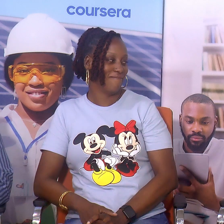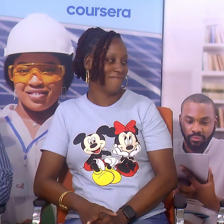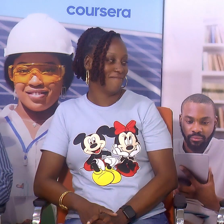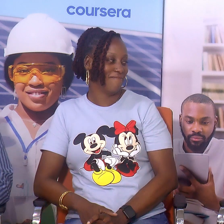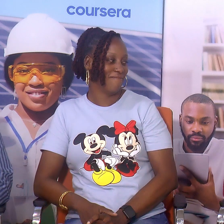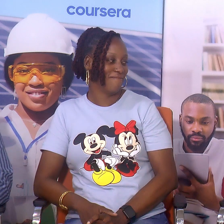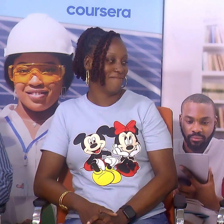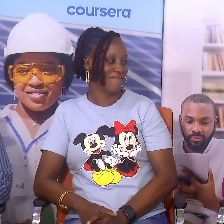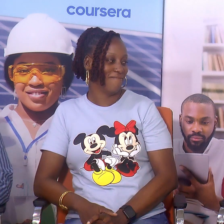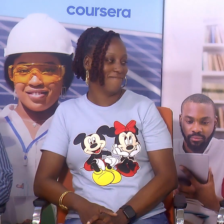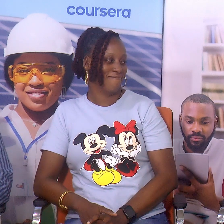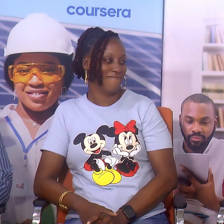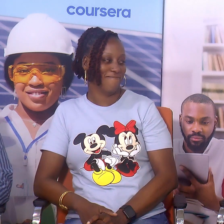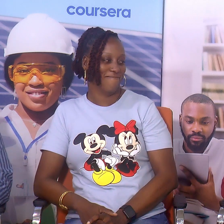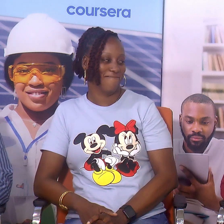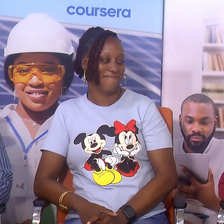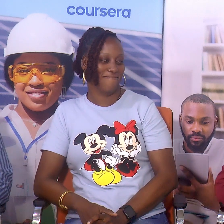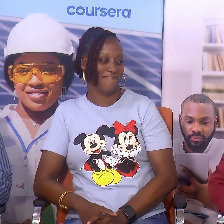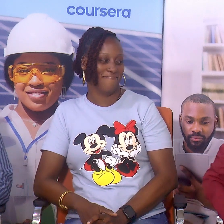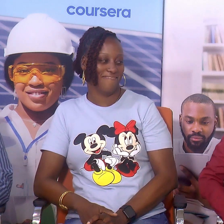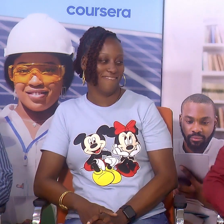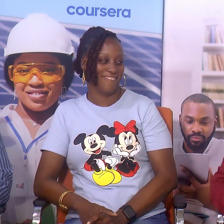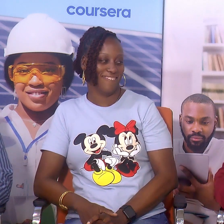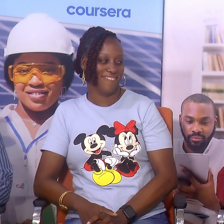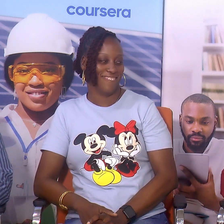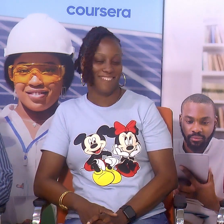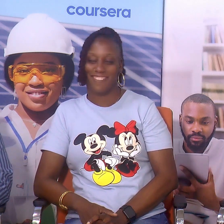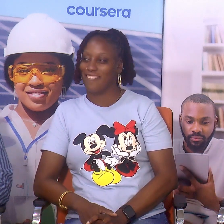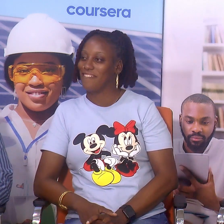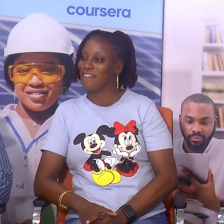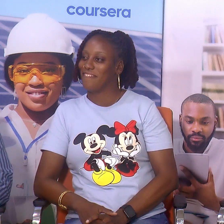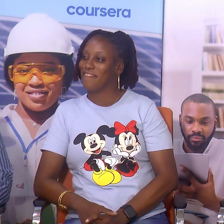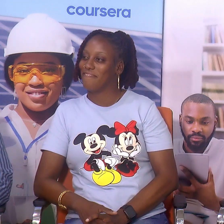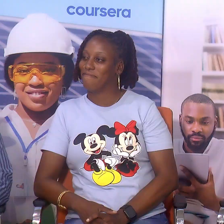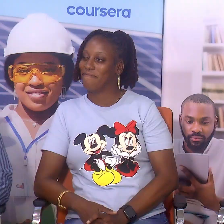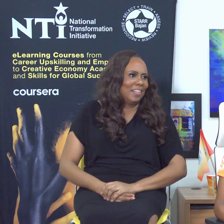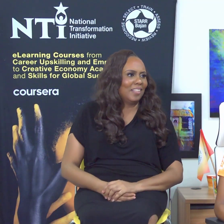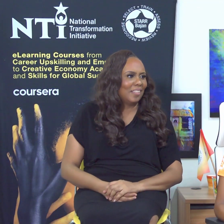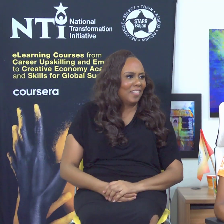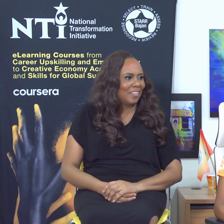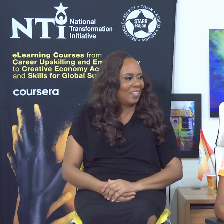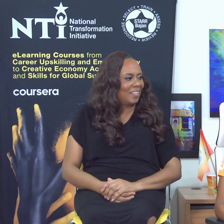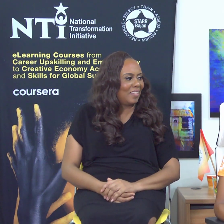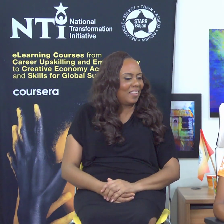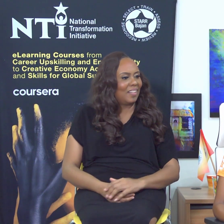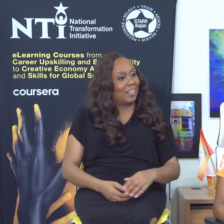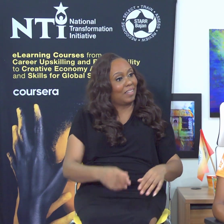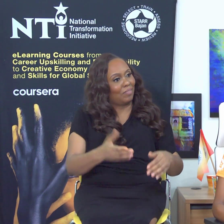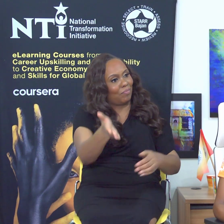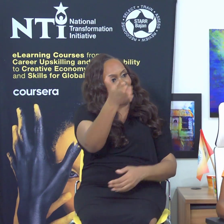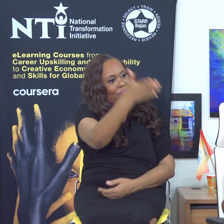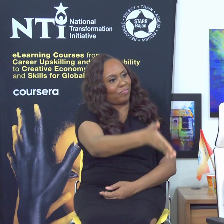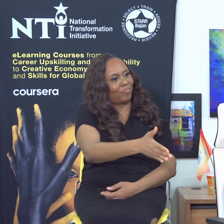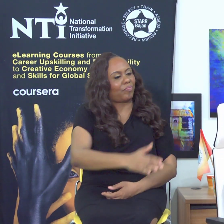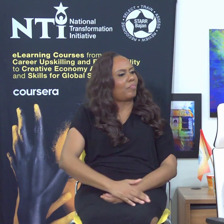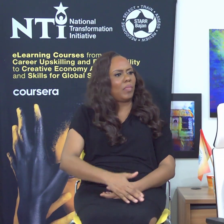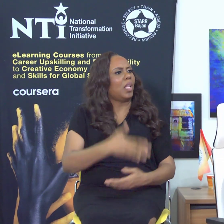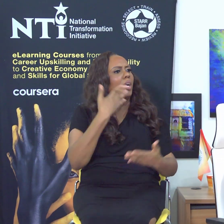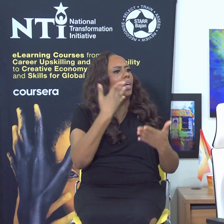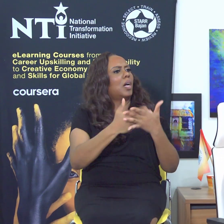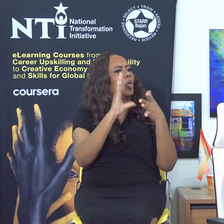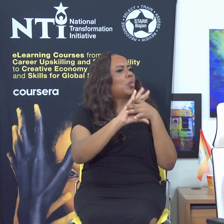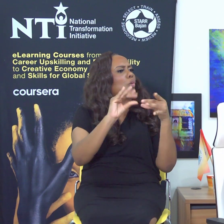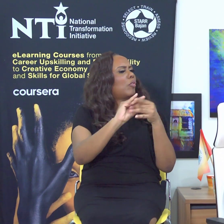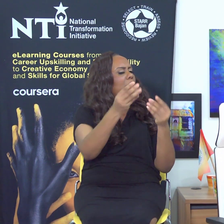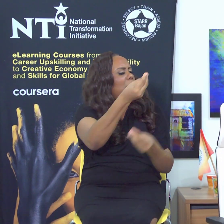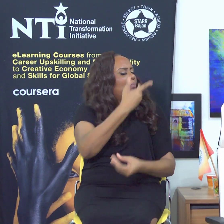Now I'm older, but before it was good. Soraya, any good stories